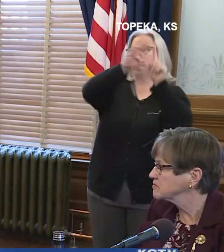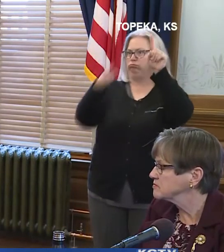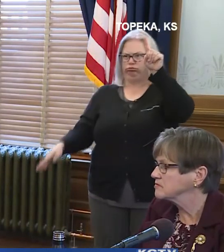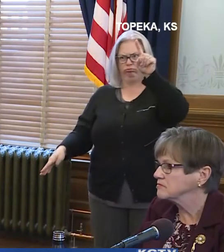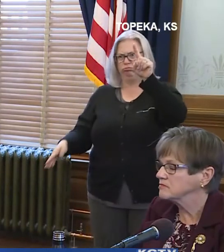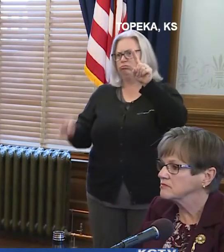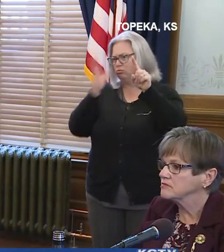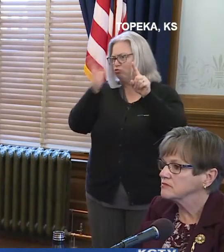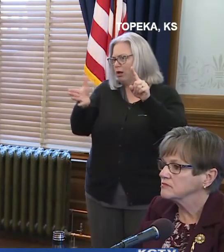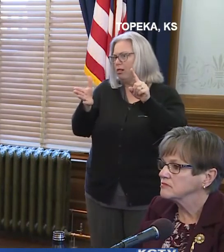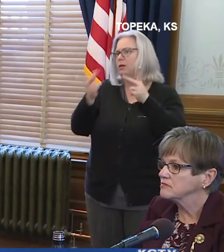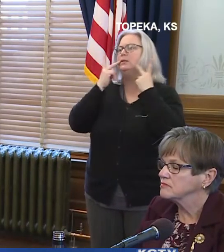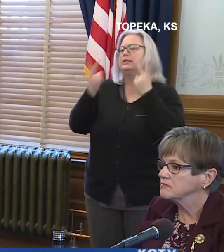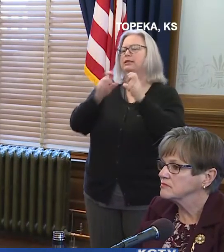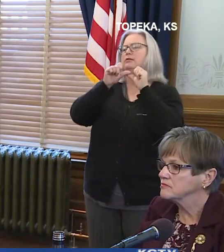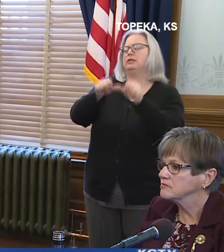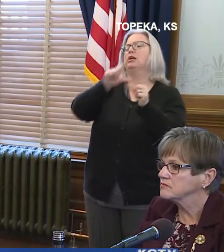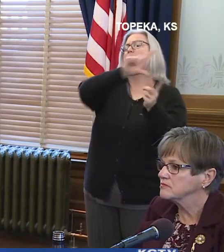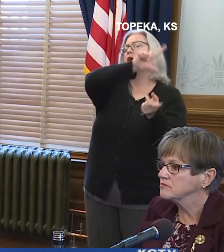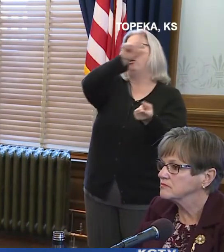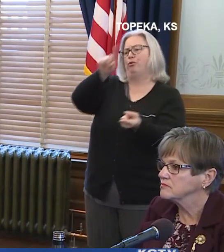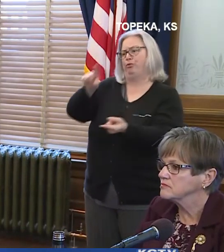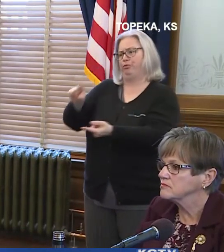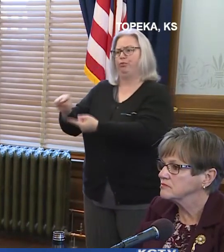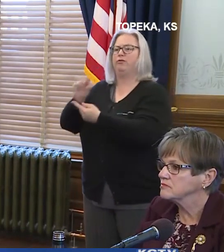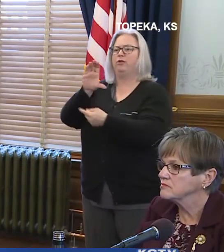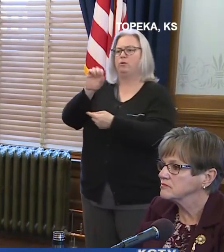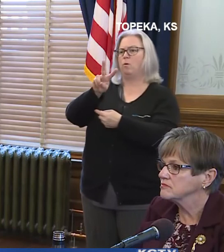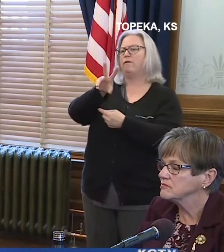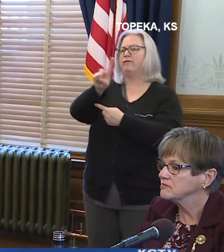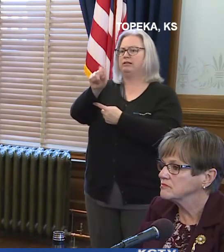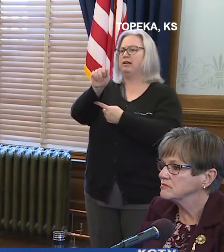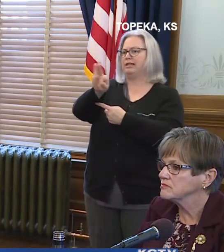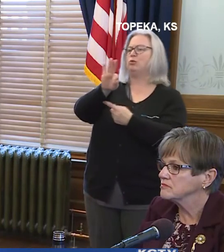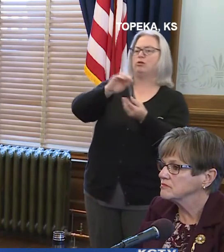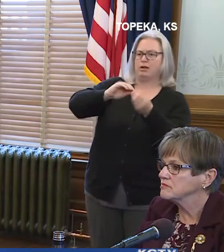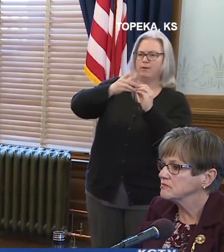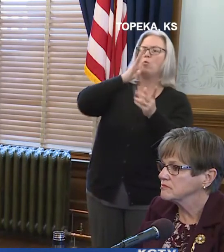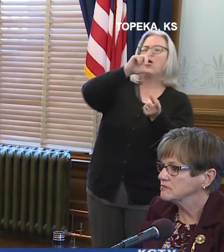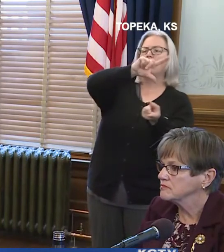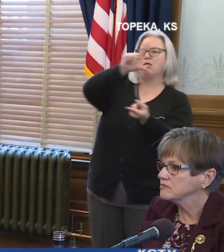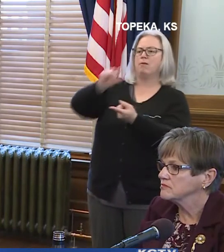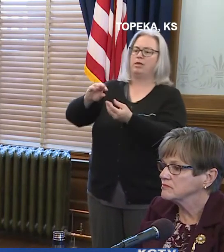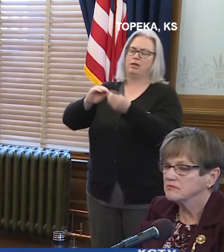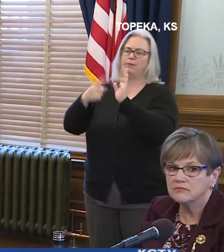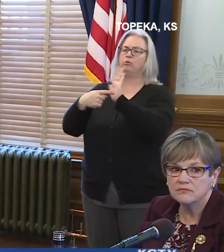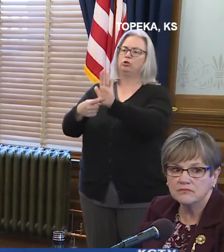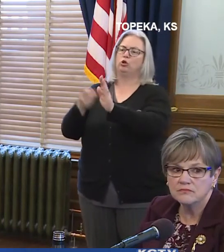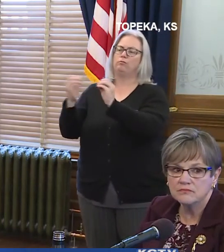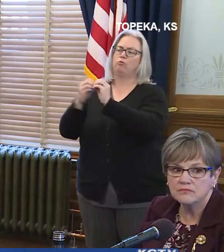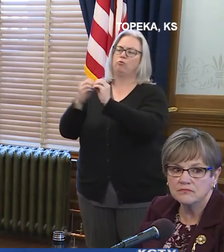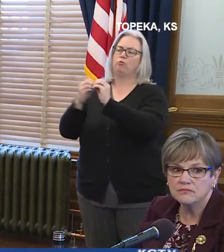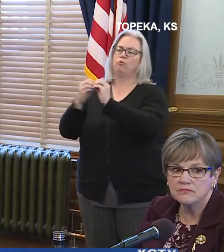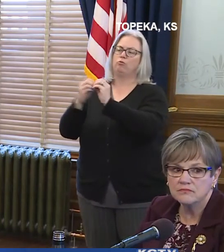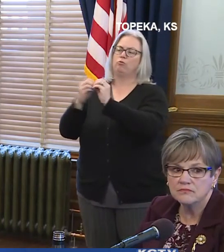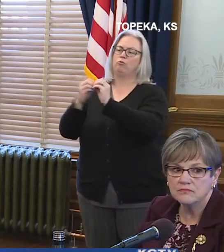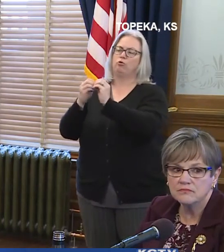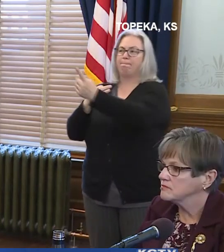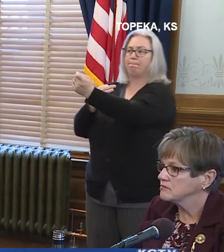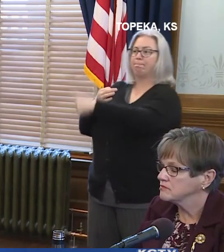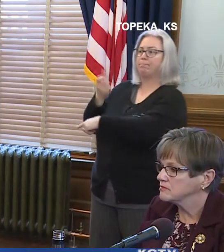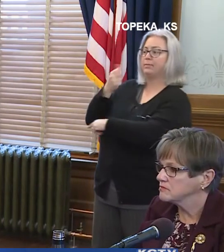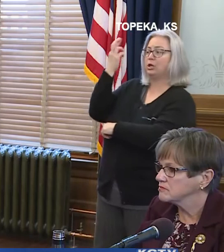So we're going to see a continued tailing off with COVID-19. There's no question about it, but the numbers are improving. We'll show you those on Friday. Is there any reason